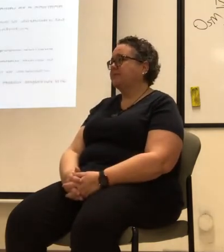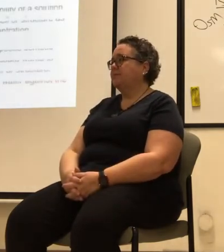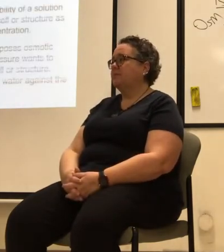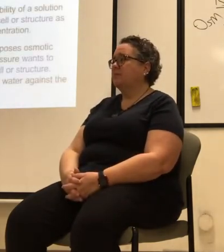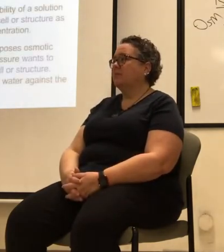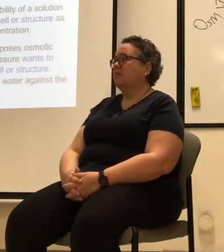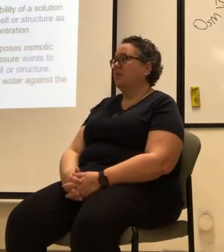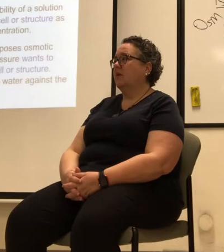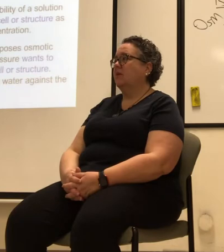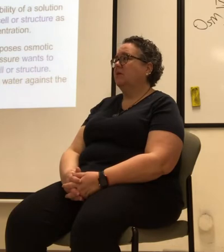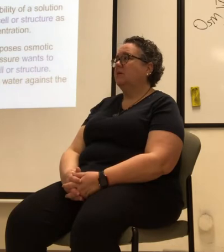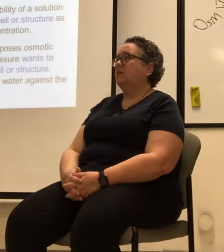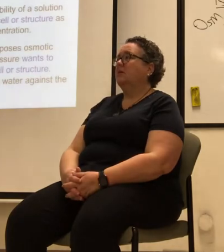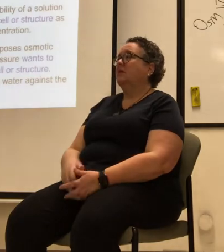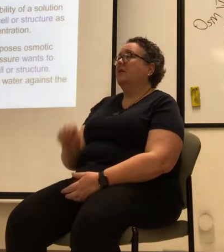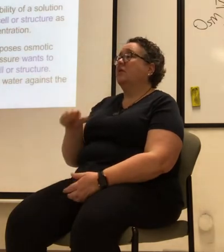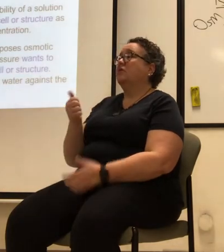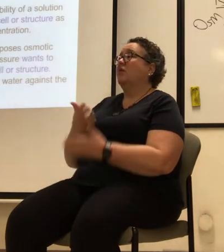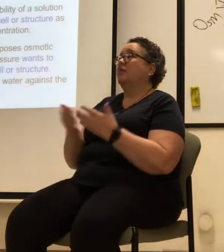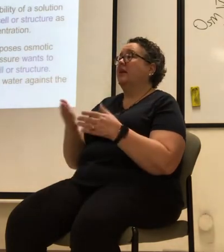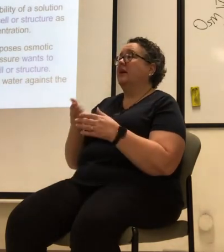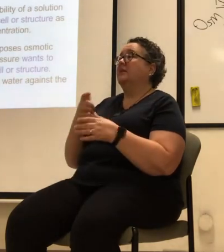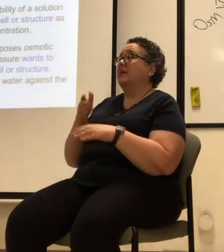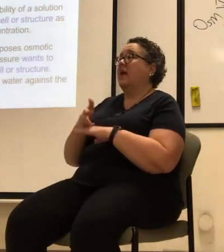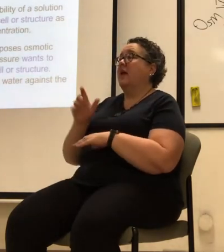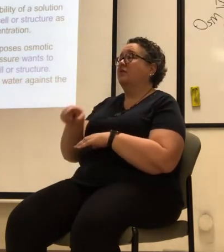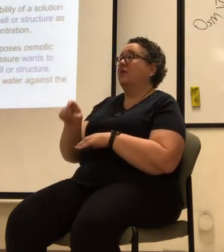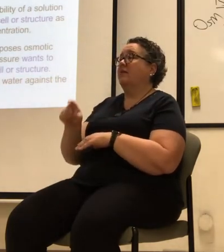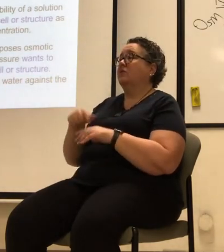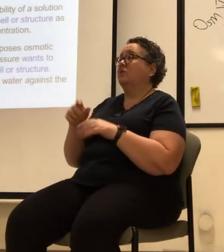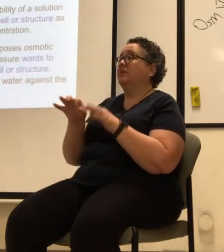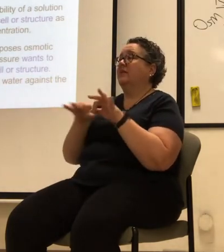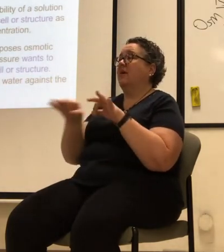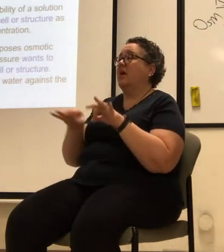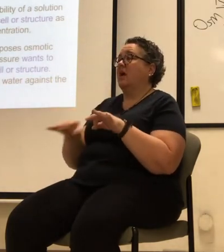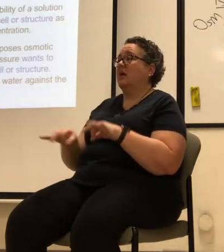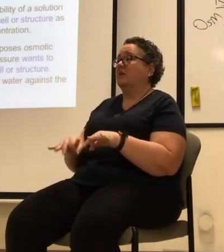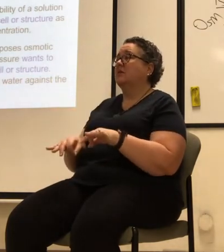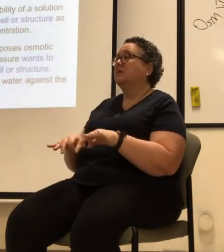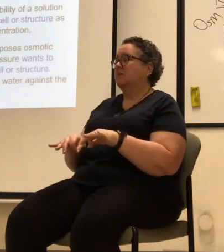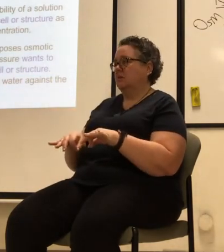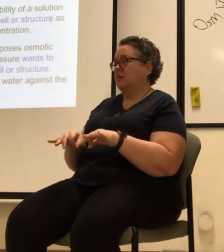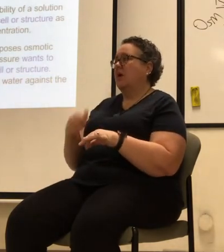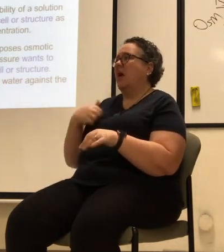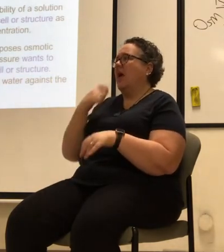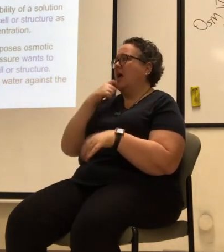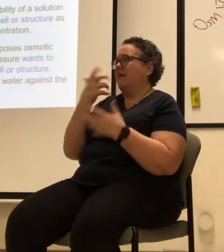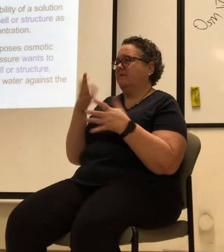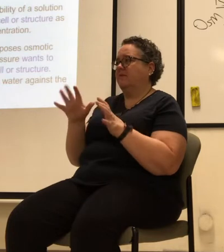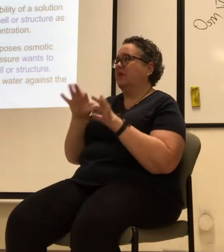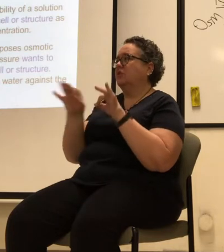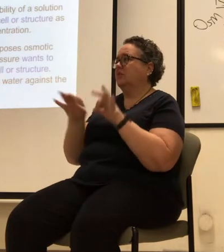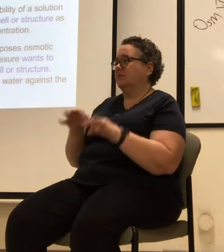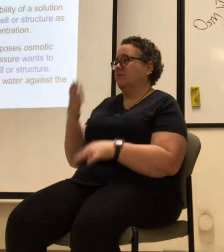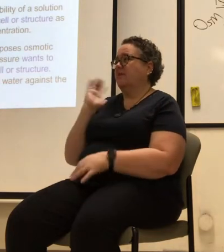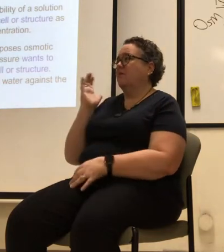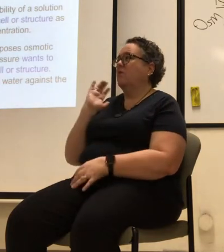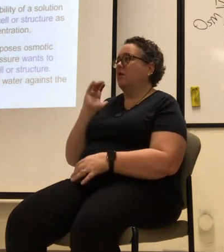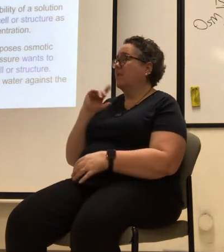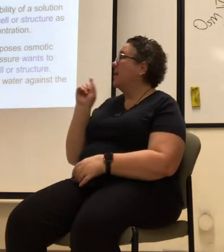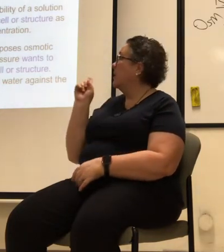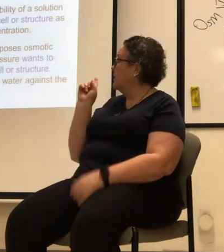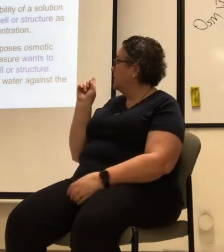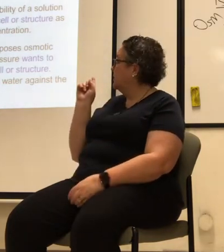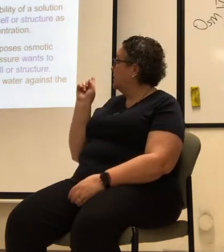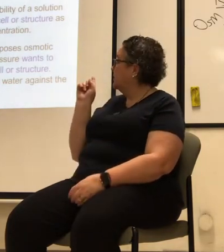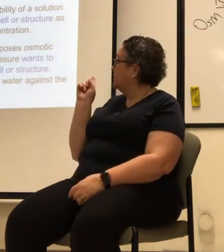today's lab. We'll get to it. And there's other things I have to define. Tonicity, like I stated earlier, is the ability of a solution to alter the